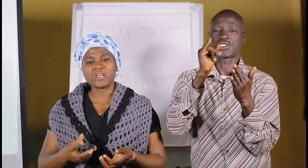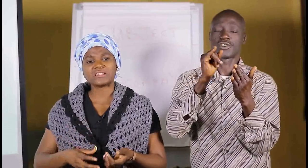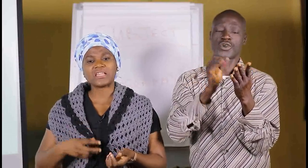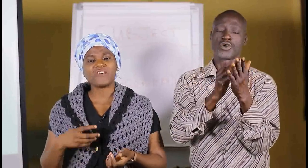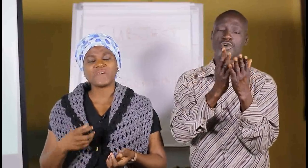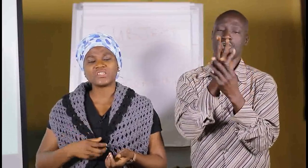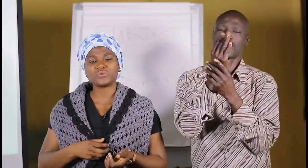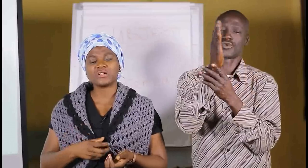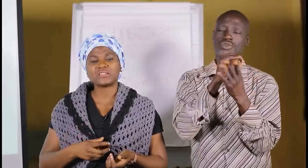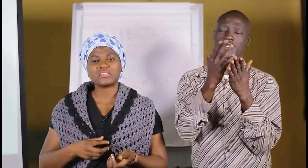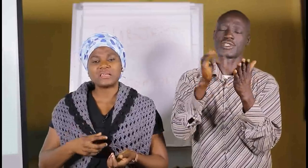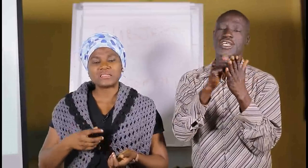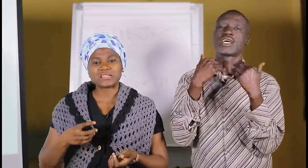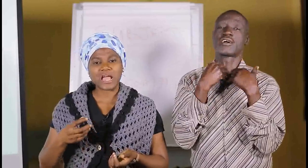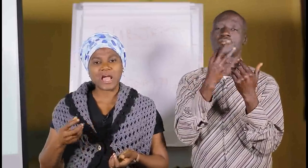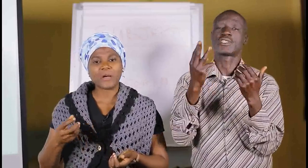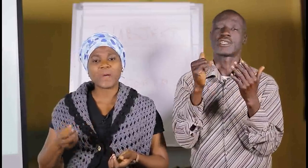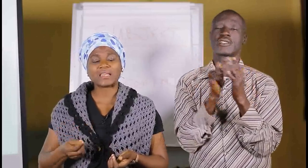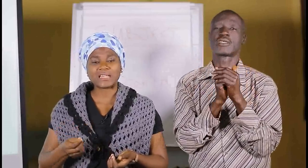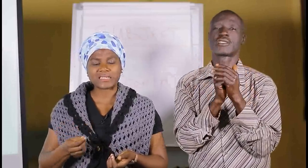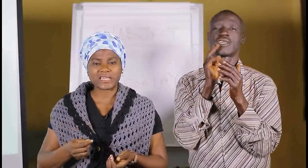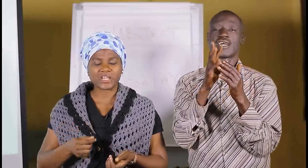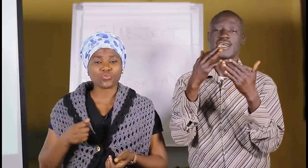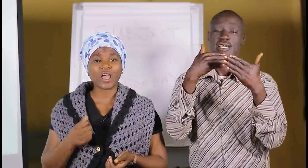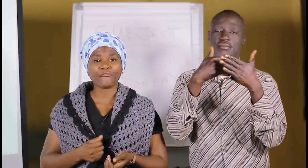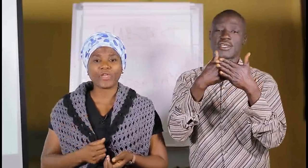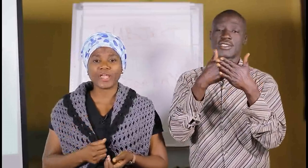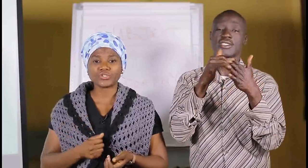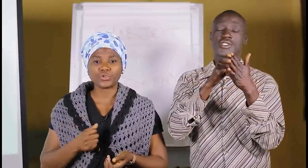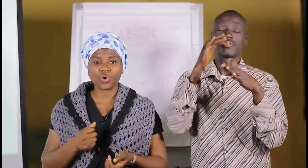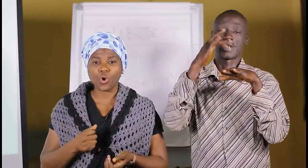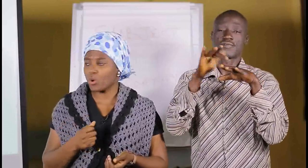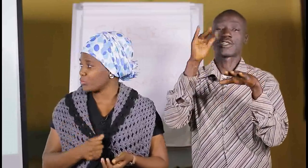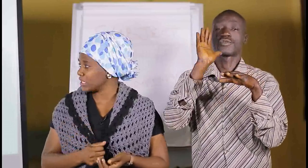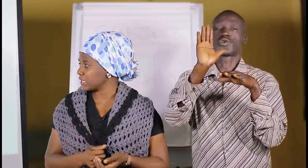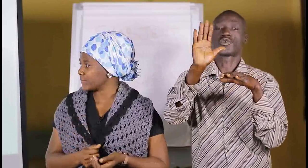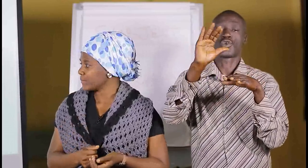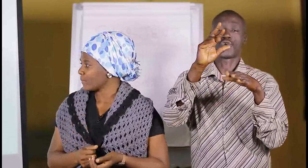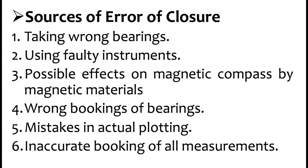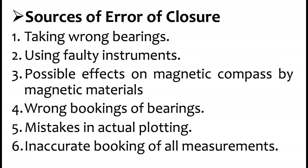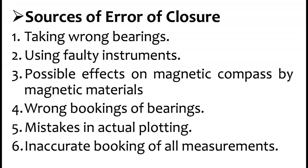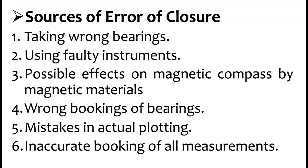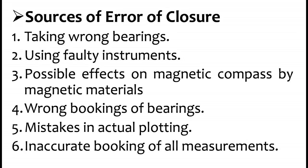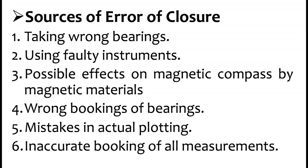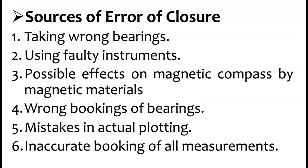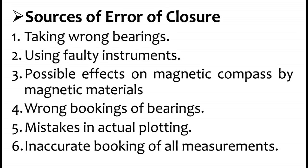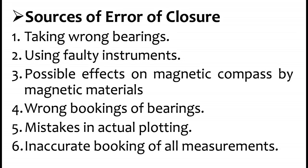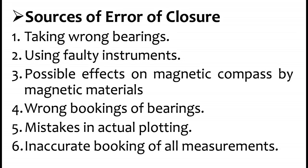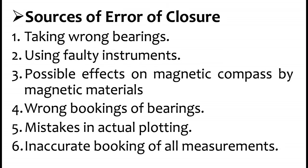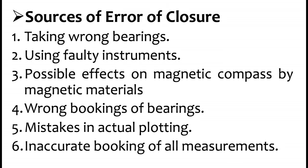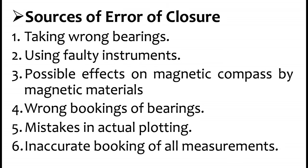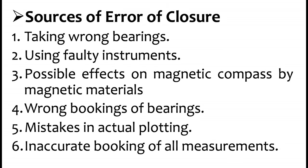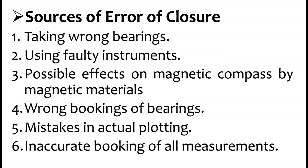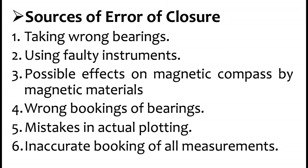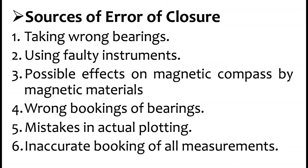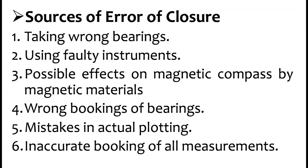or areas that have materials that are magnetic, it will affect your reading. Number four,